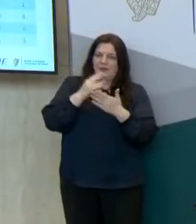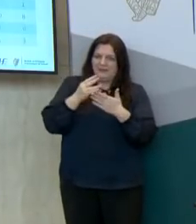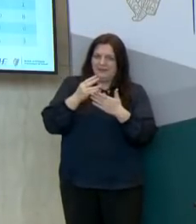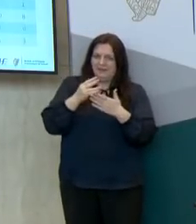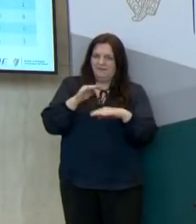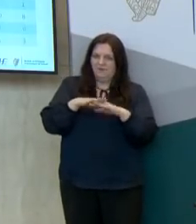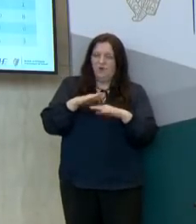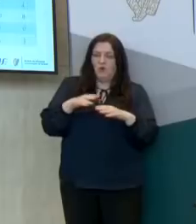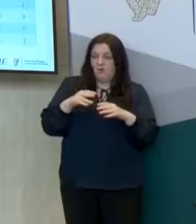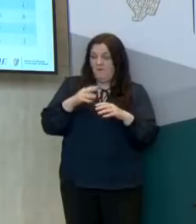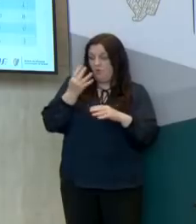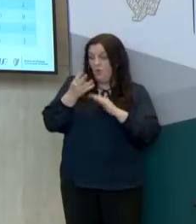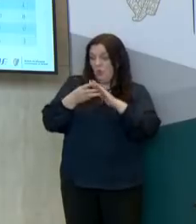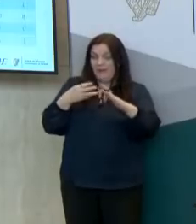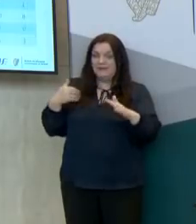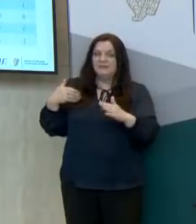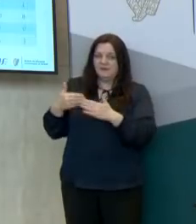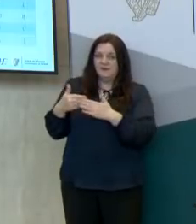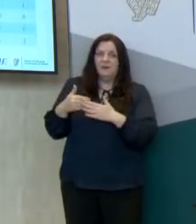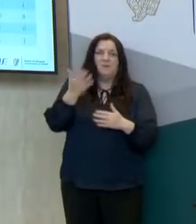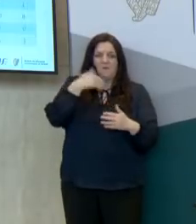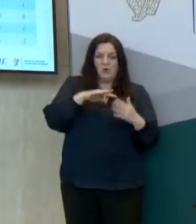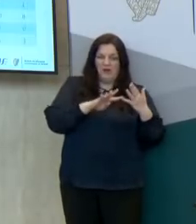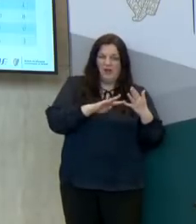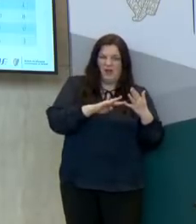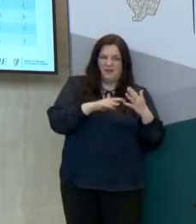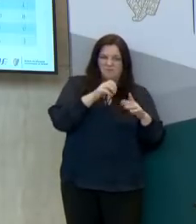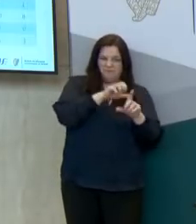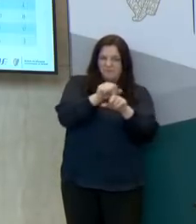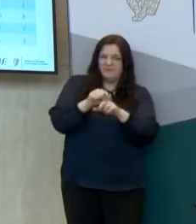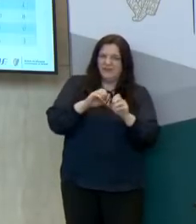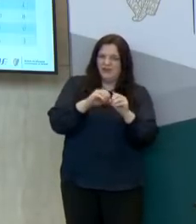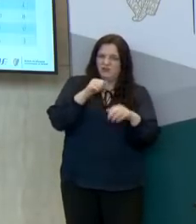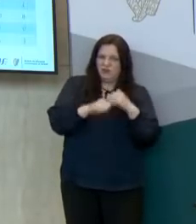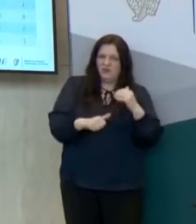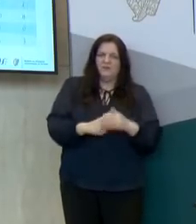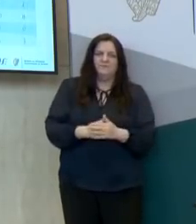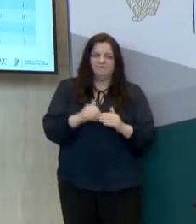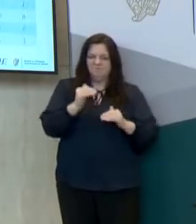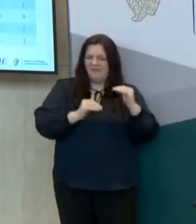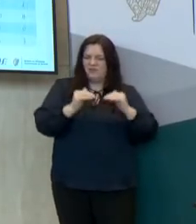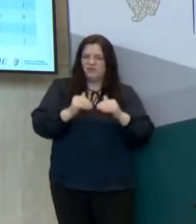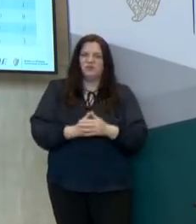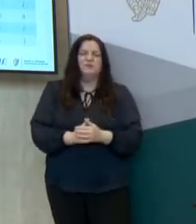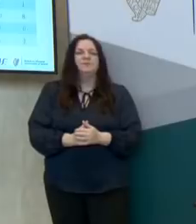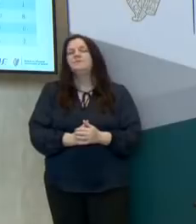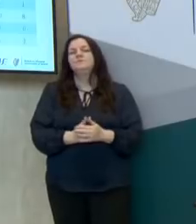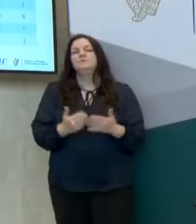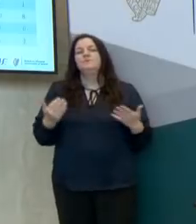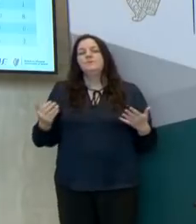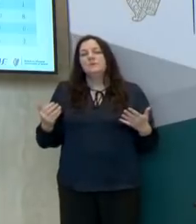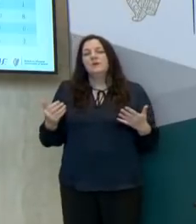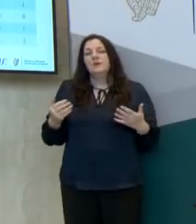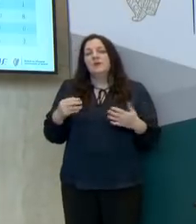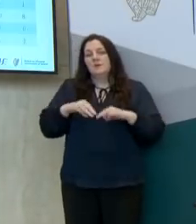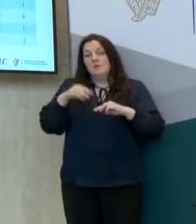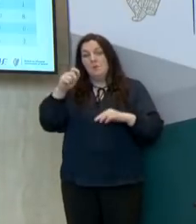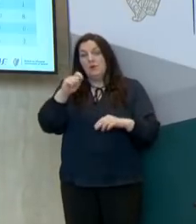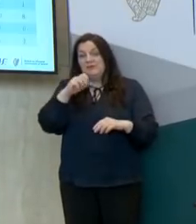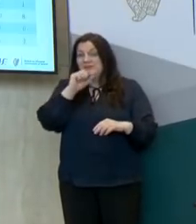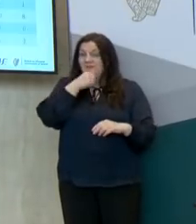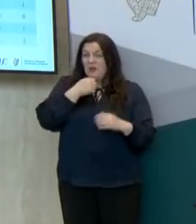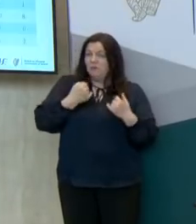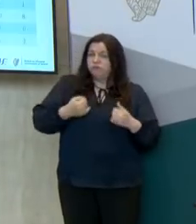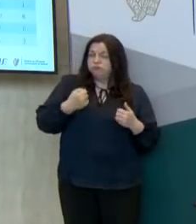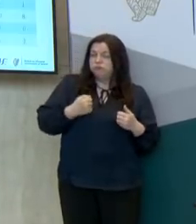over 4 weeks from 9. So all other indicators of more severe disease, the number of people in